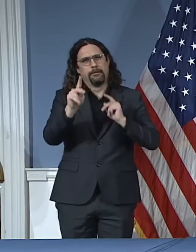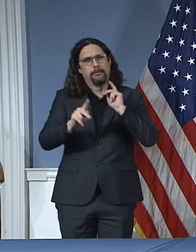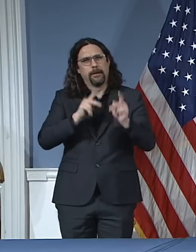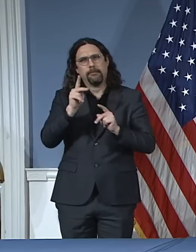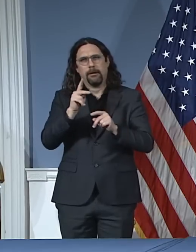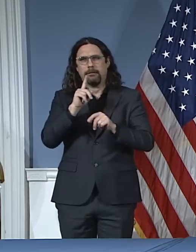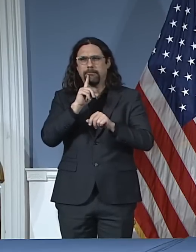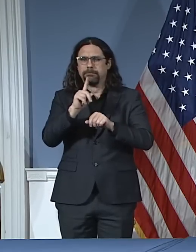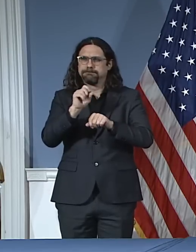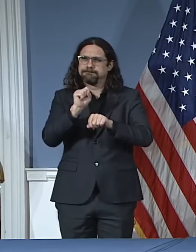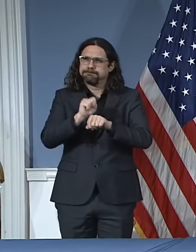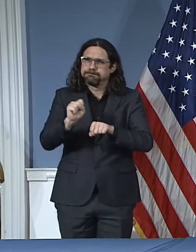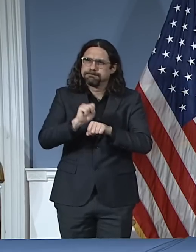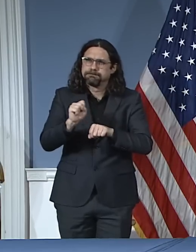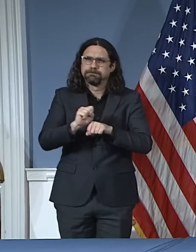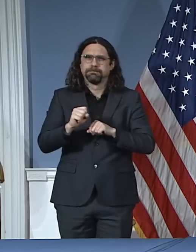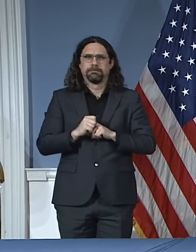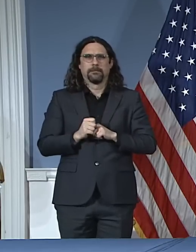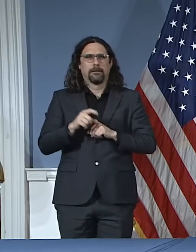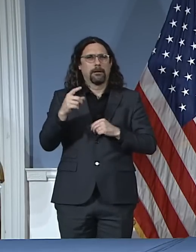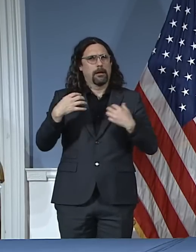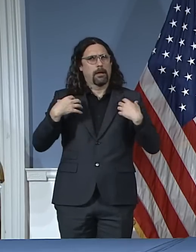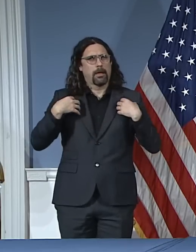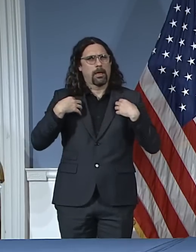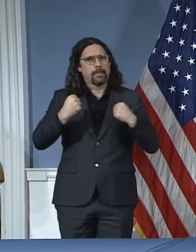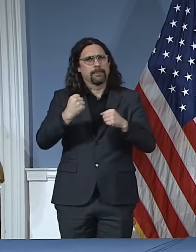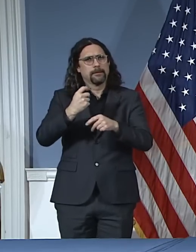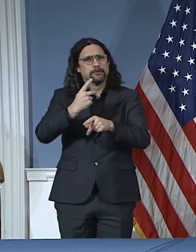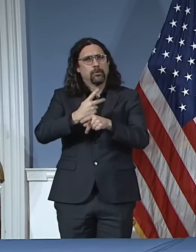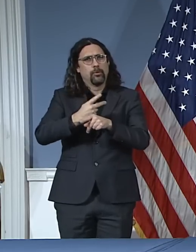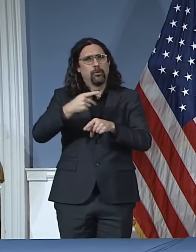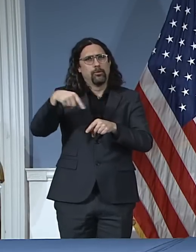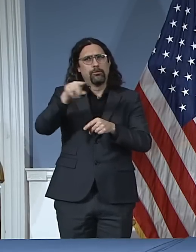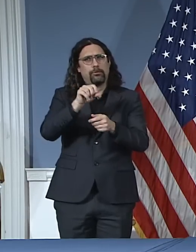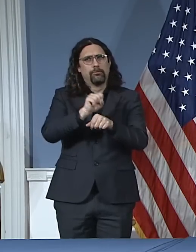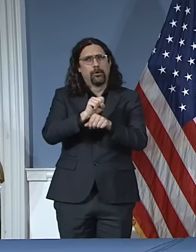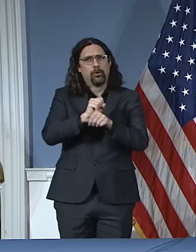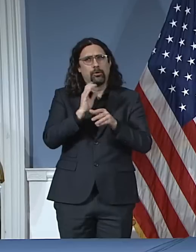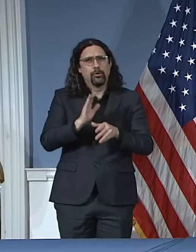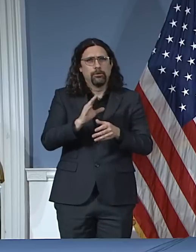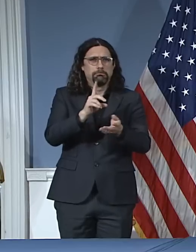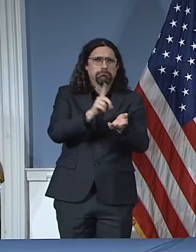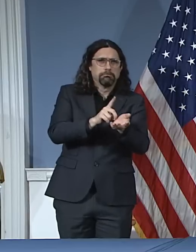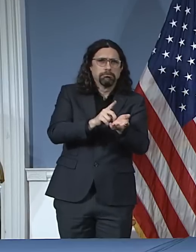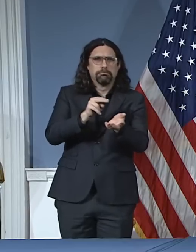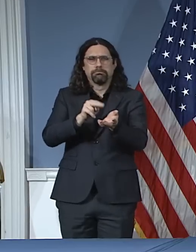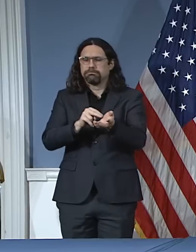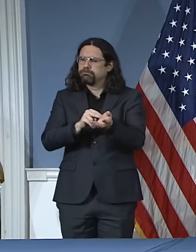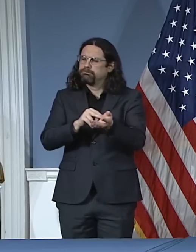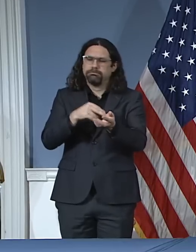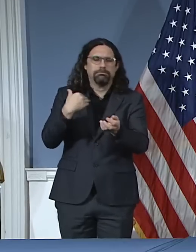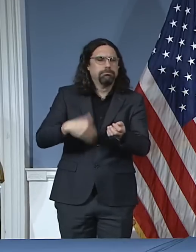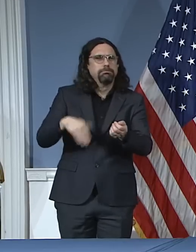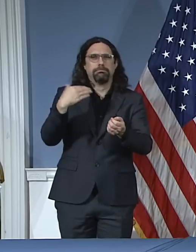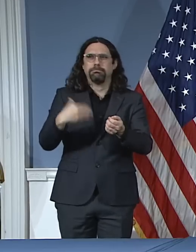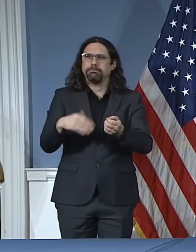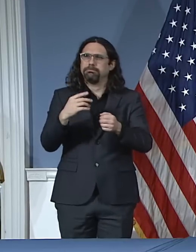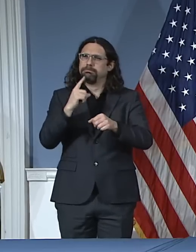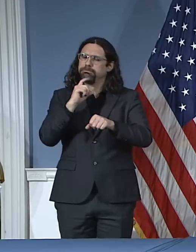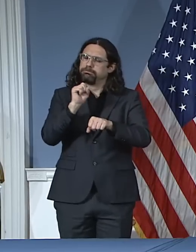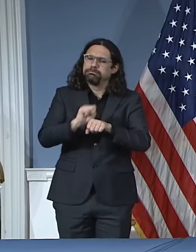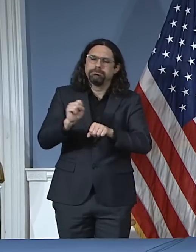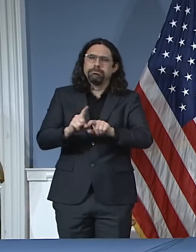them. They have such a tough job at this moment, but they are showing up with energy and